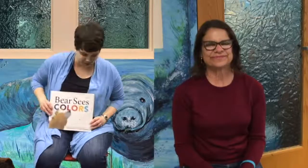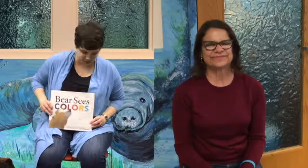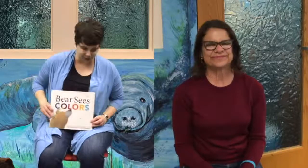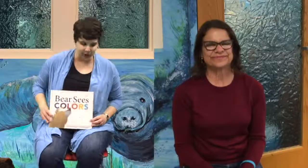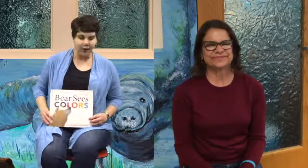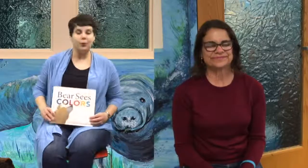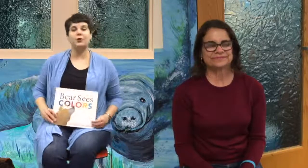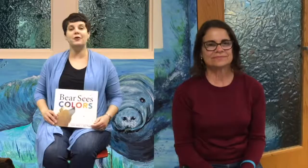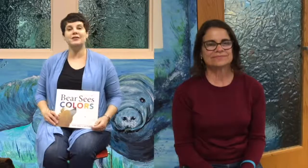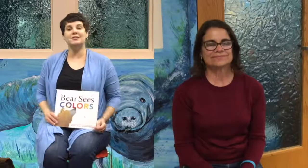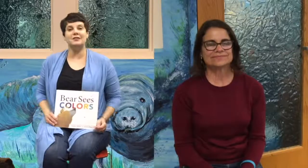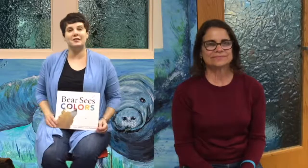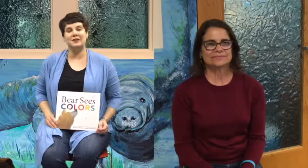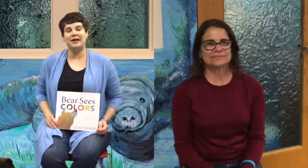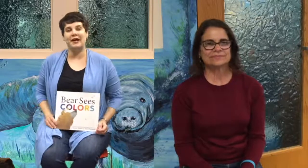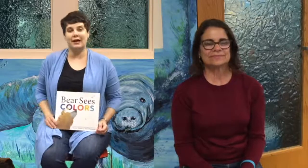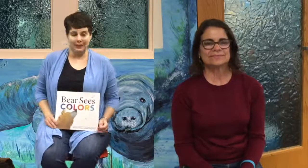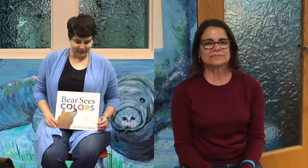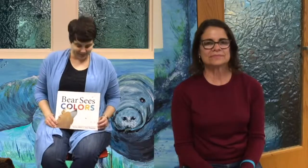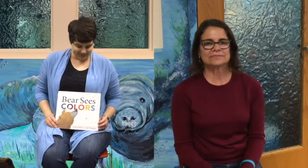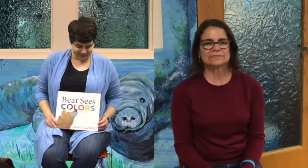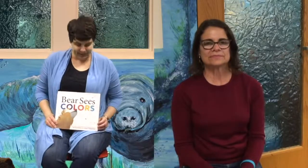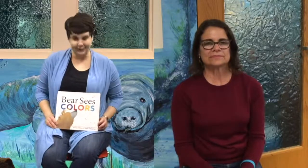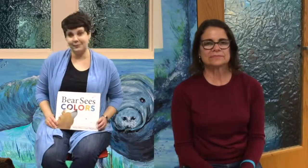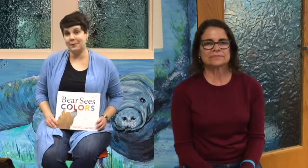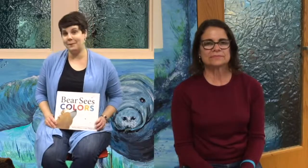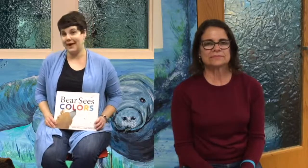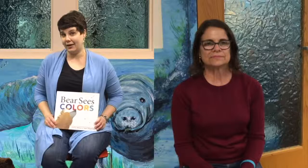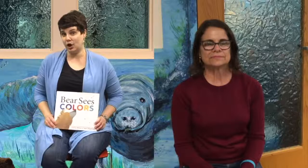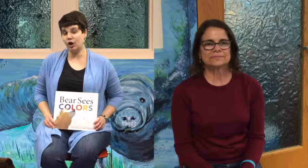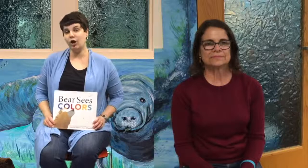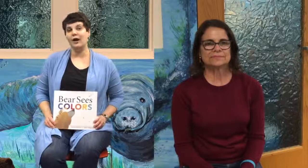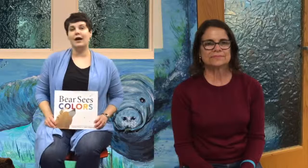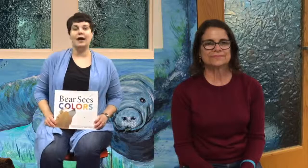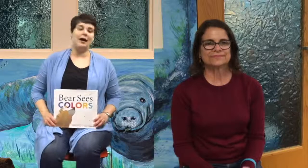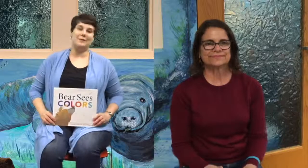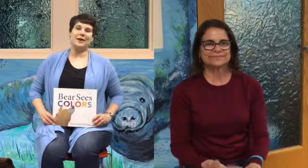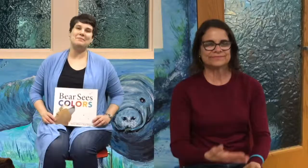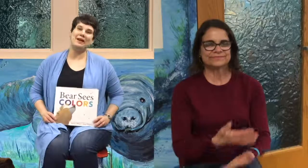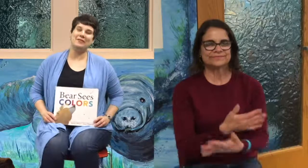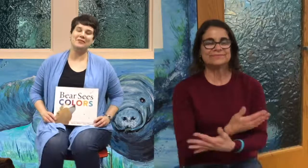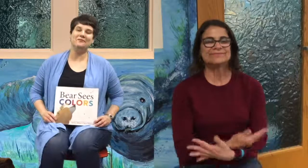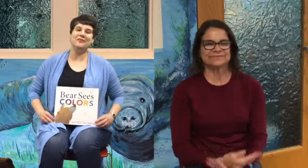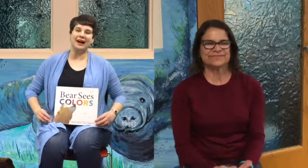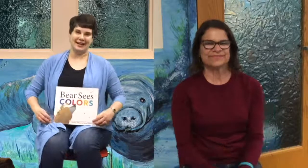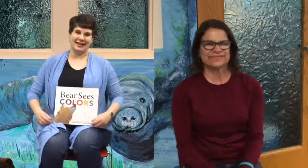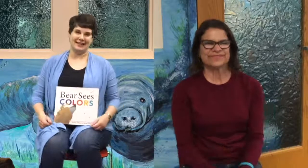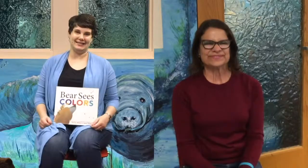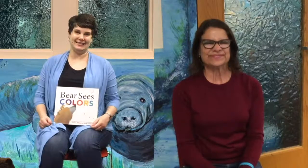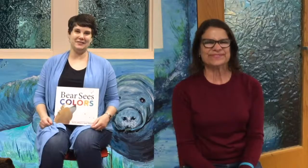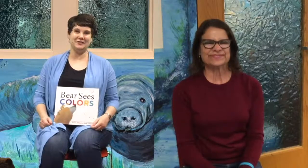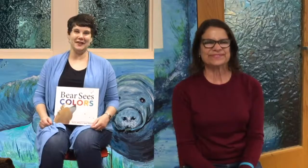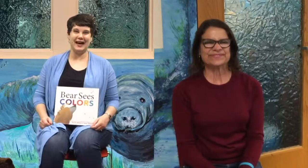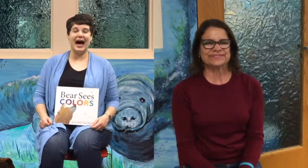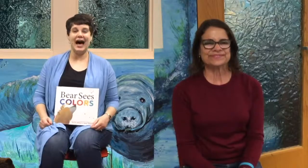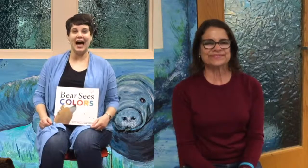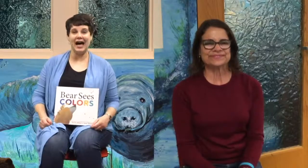Schuster. We're going to learn the sign for bear. And bear's fun. It's sort of like a